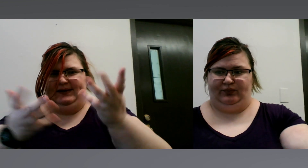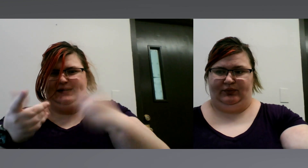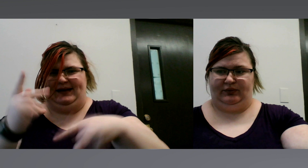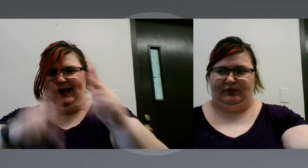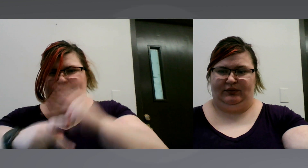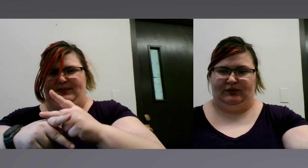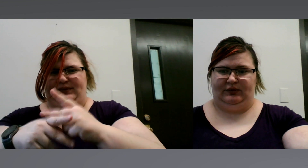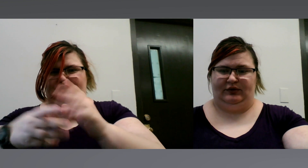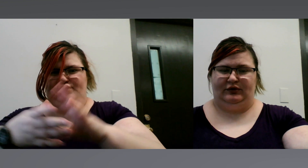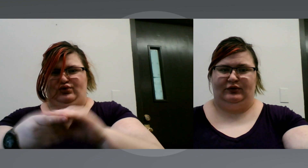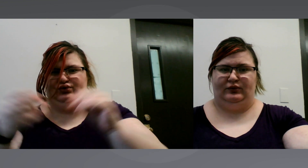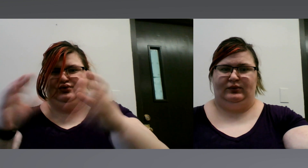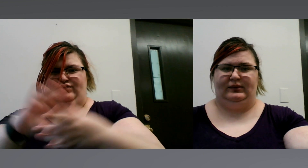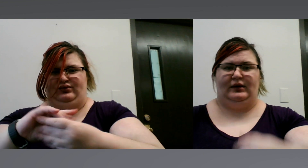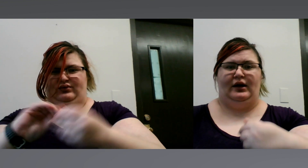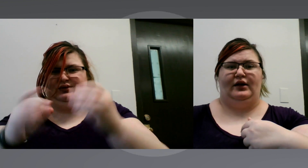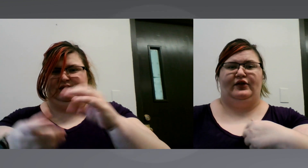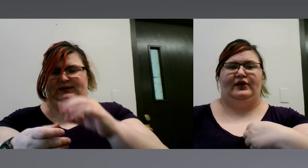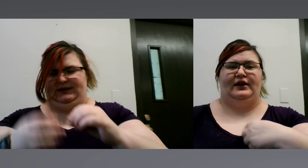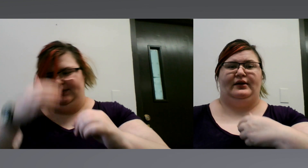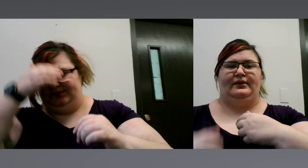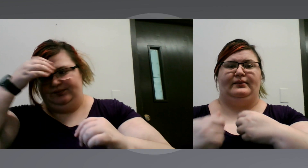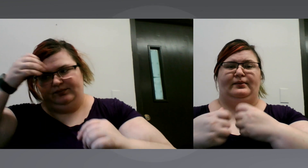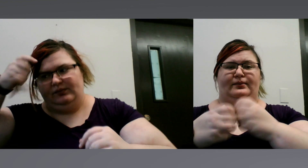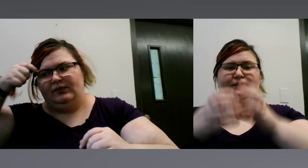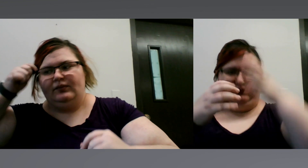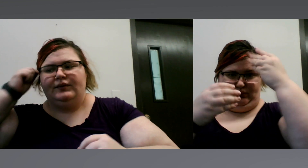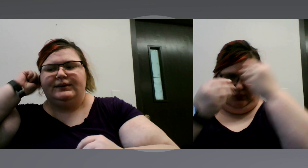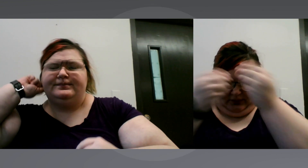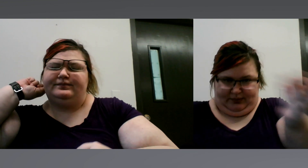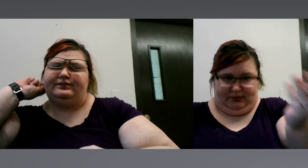problem. She discovers Adam is deaf.